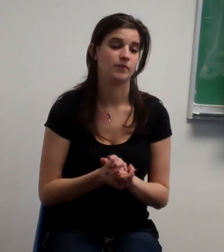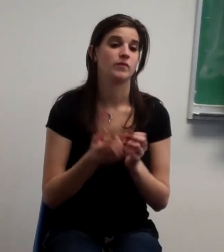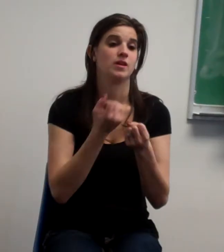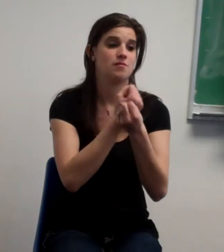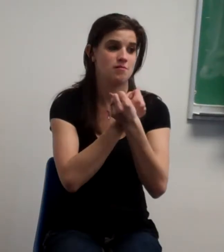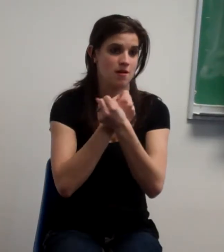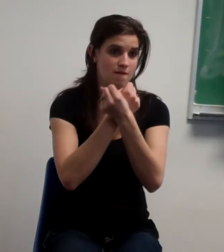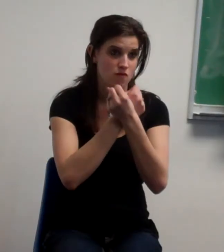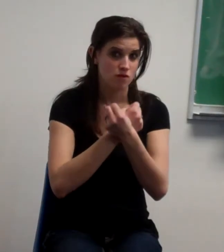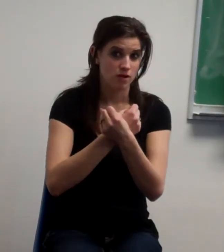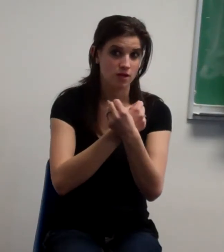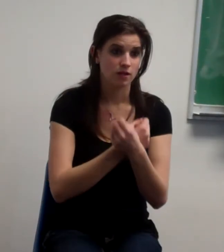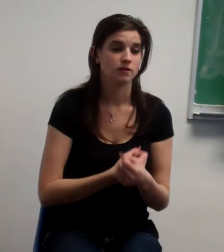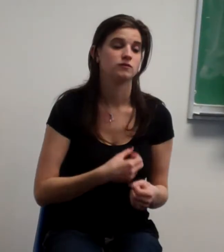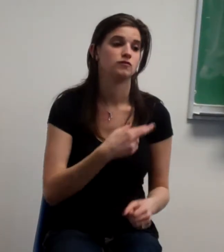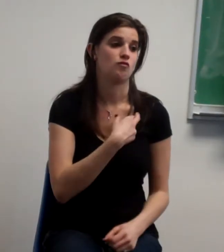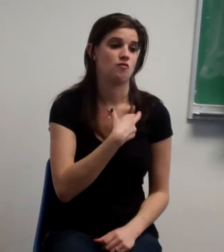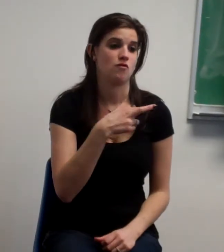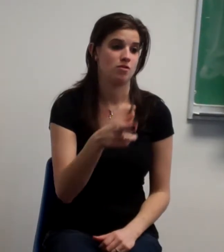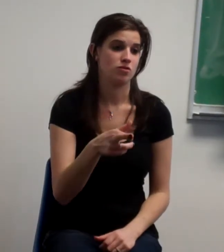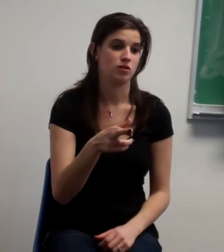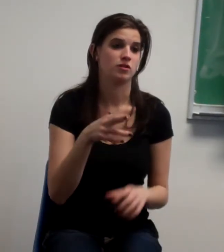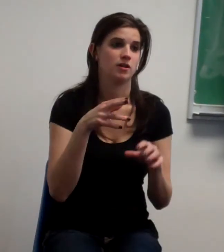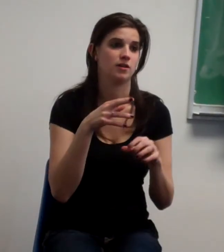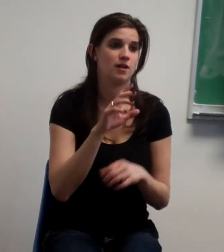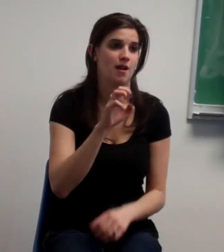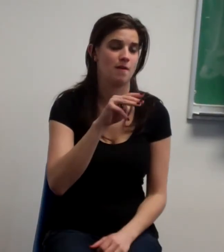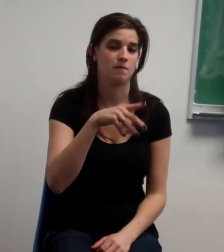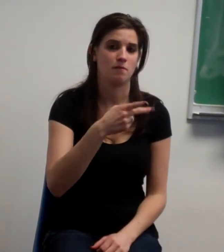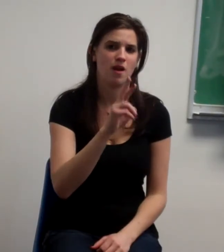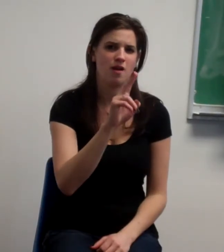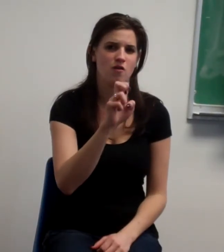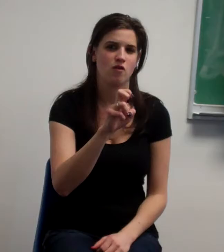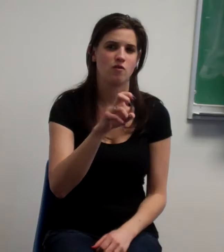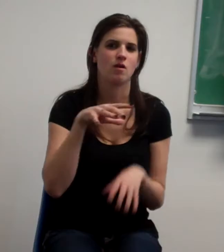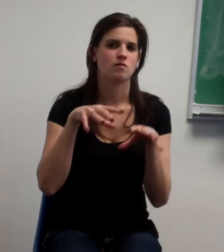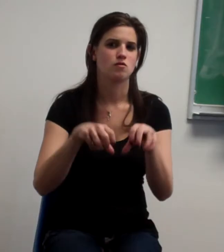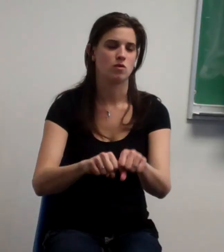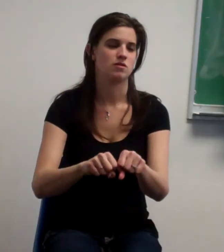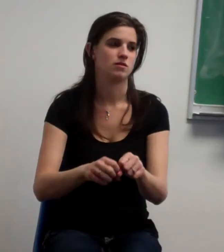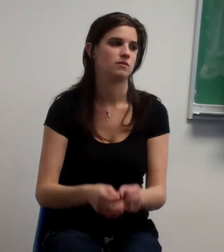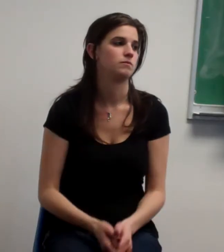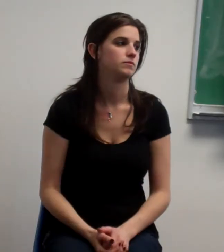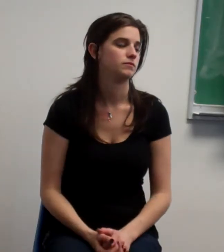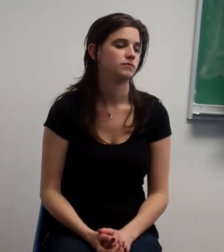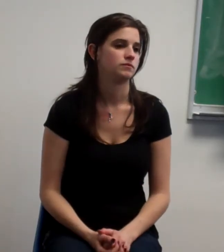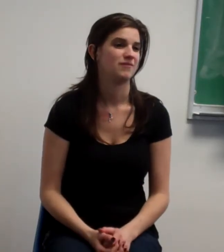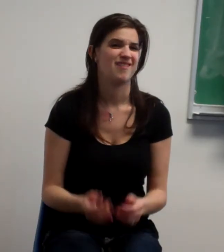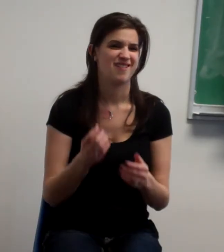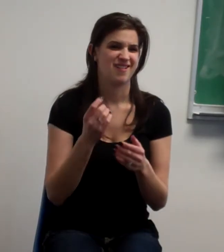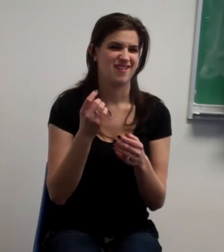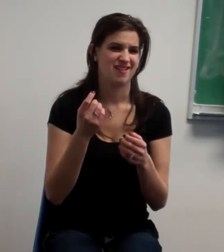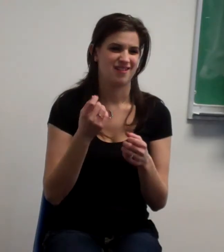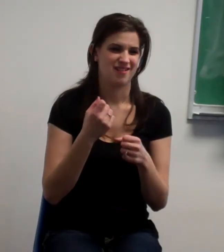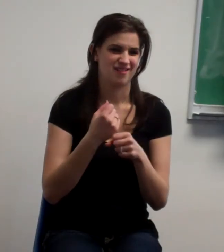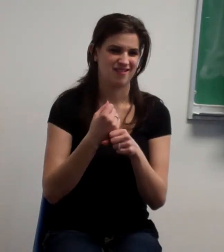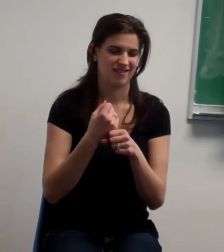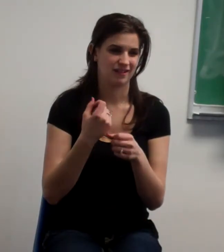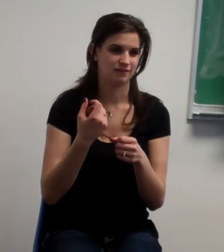it, religion and empire, and colonialism. Right? Now, when we did the test last time, I gave you a take-home. It